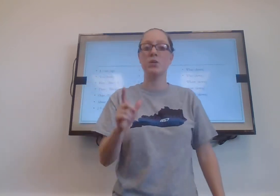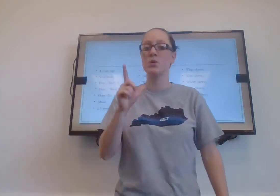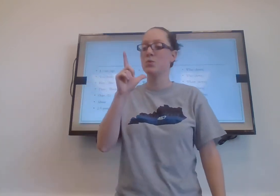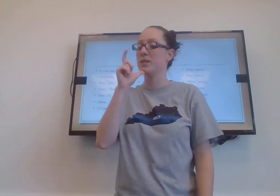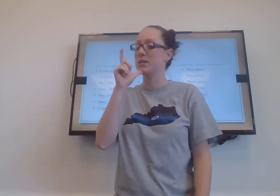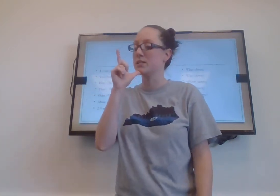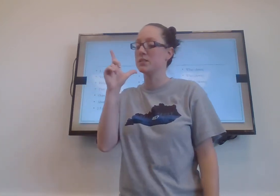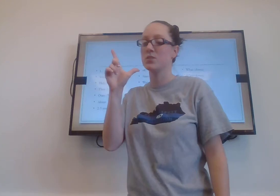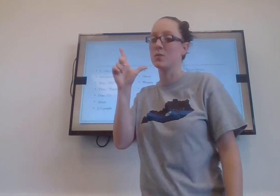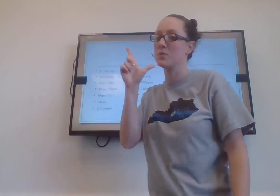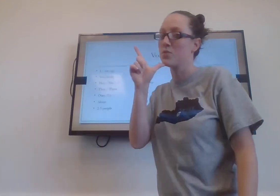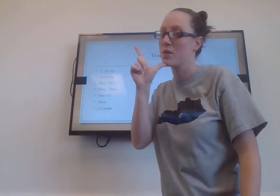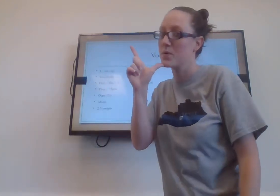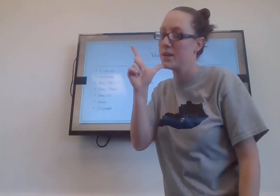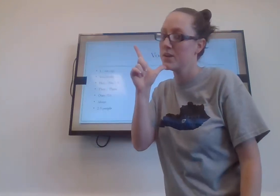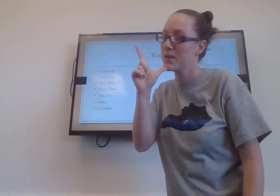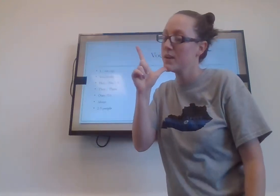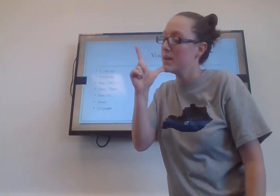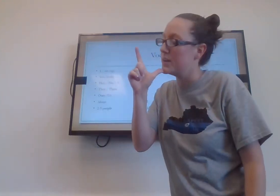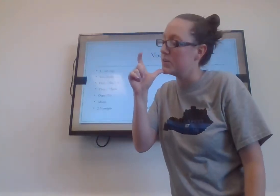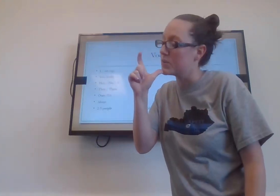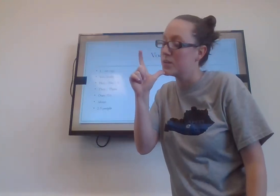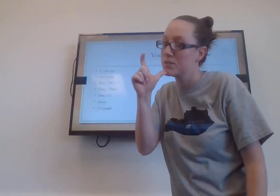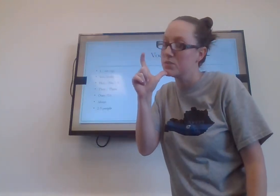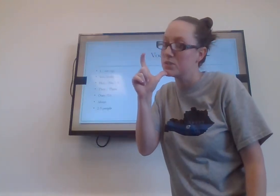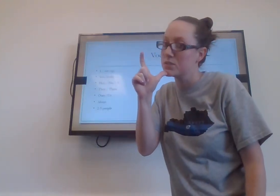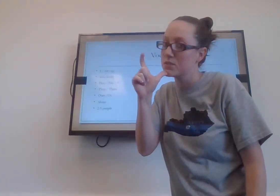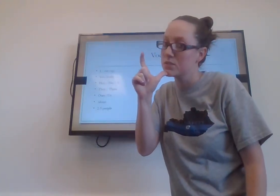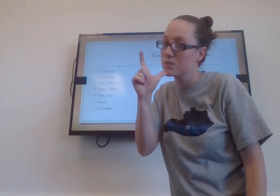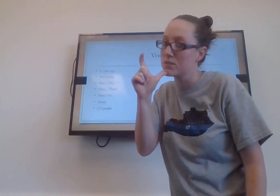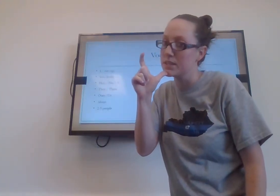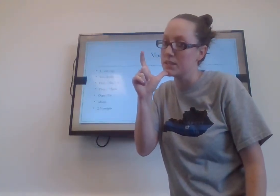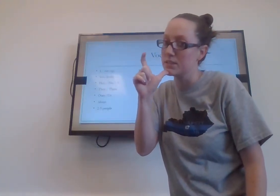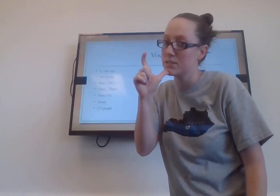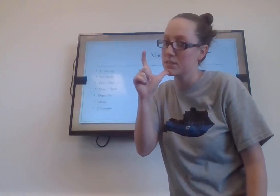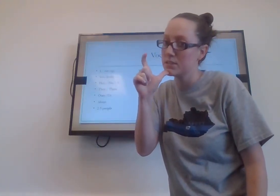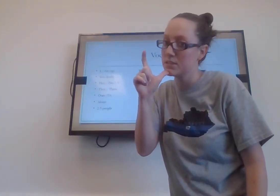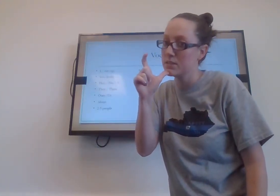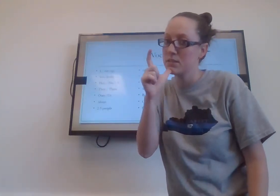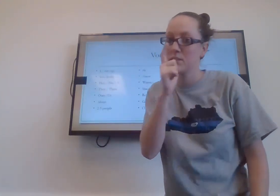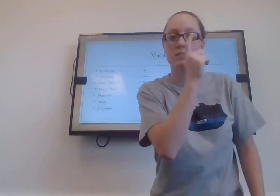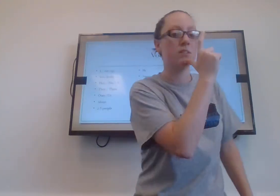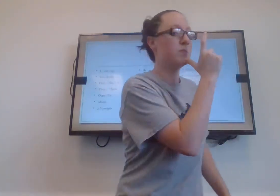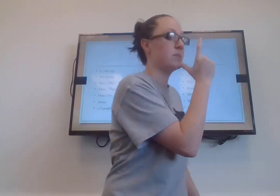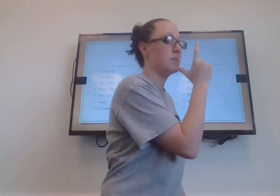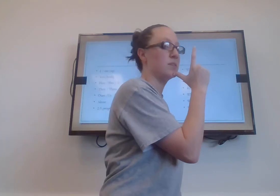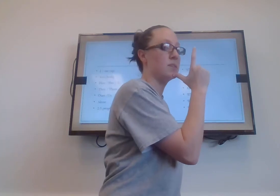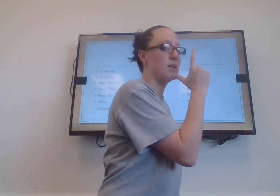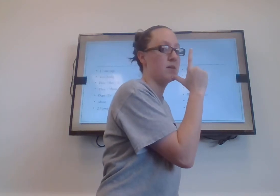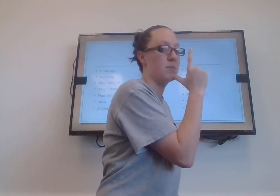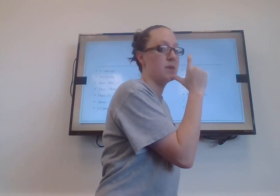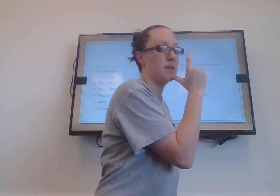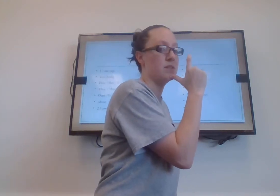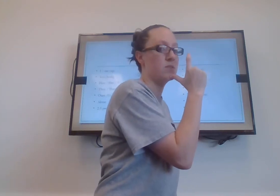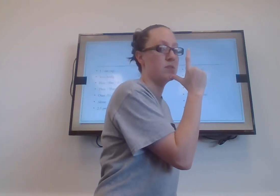Who is, you're going to put your thumb right here, and you're going to just go like this. So, thumb, and it's going